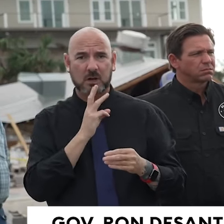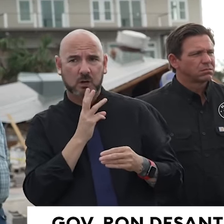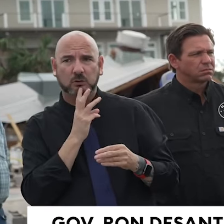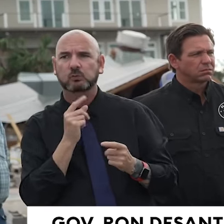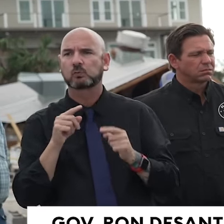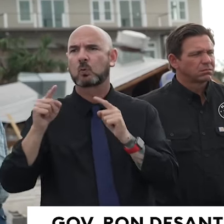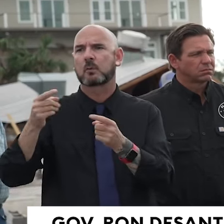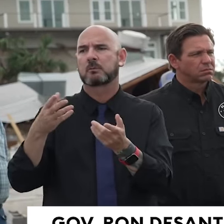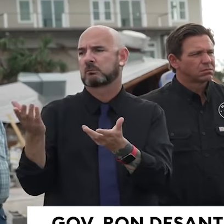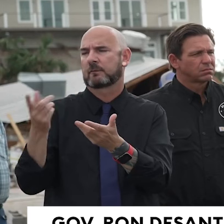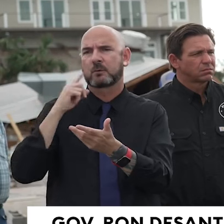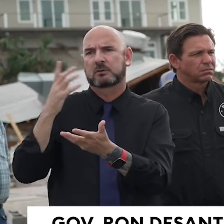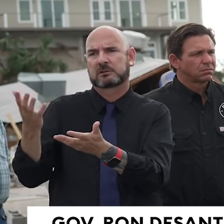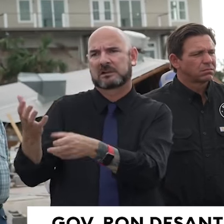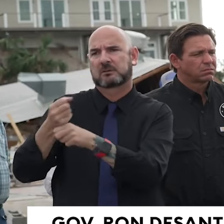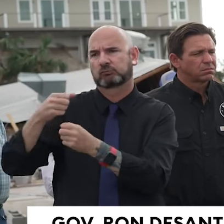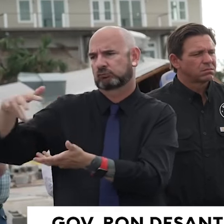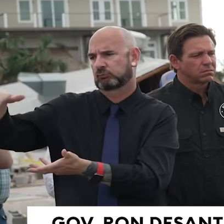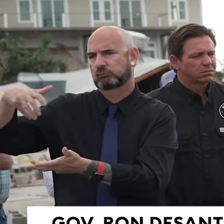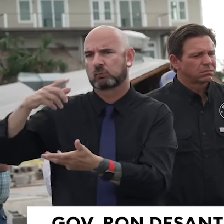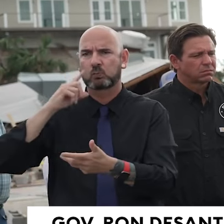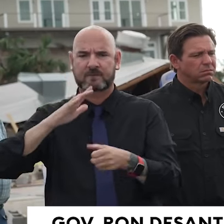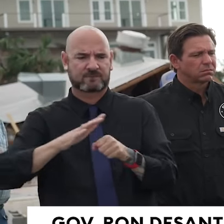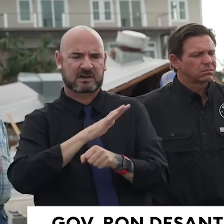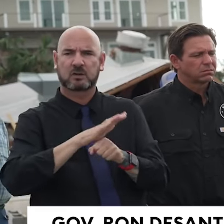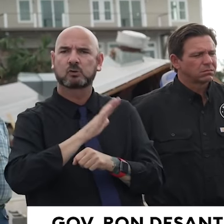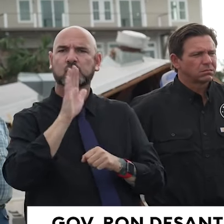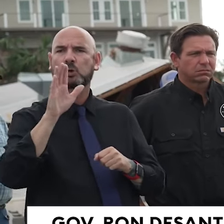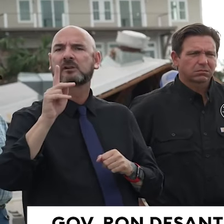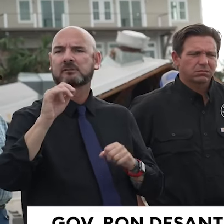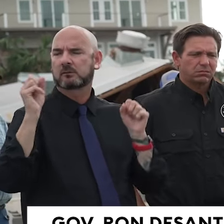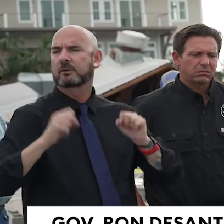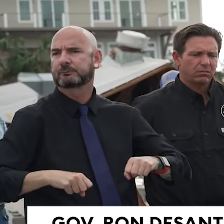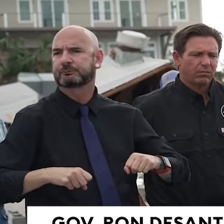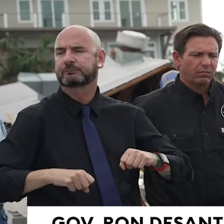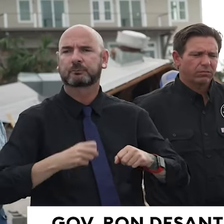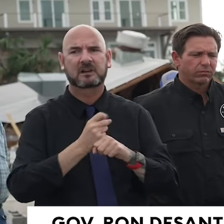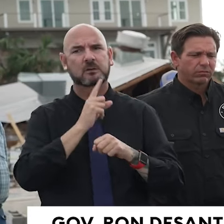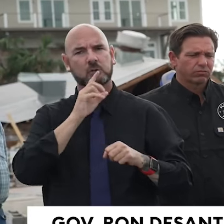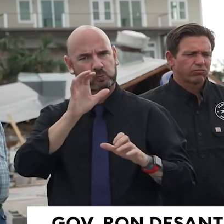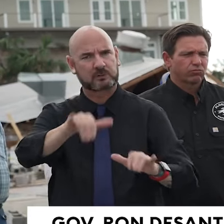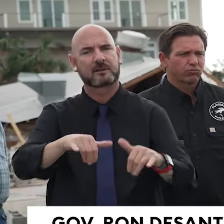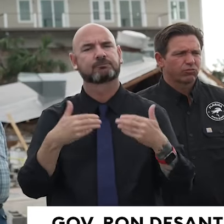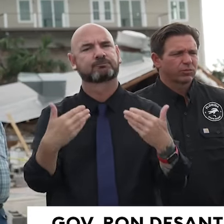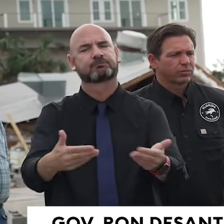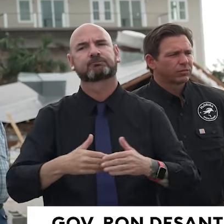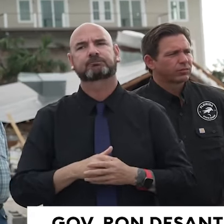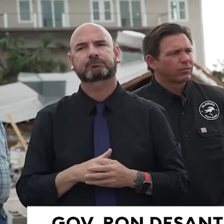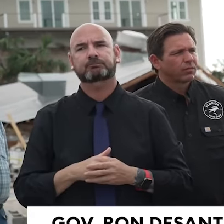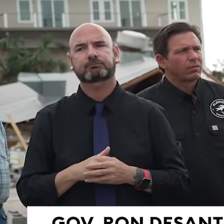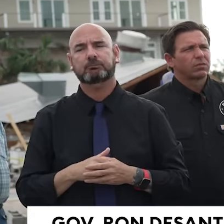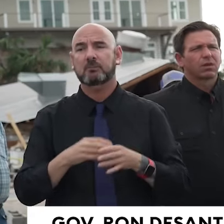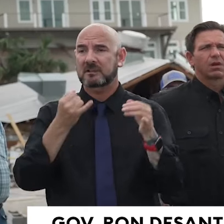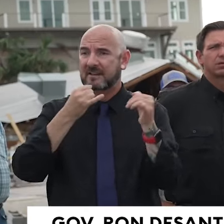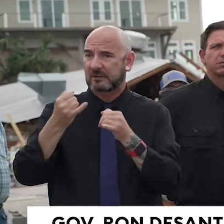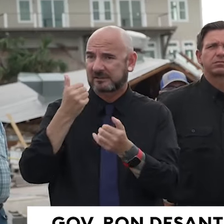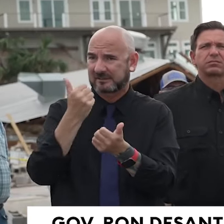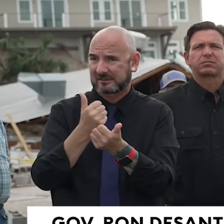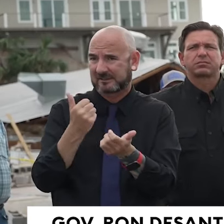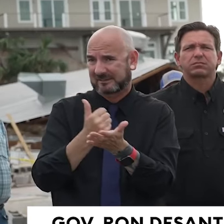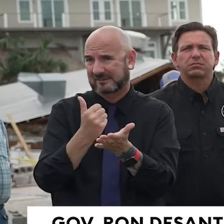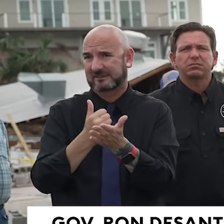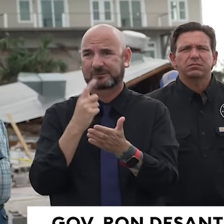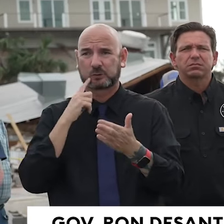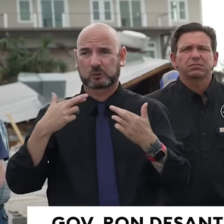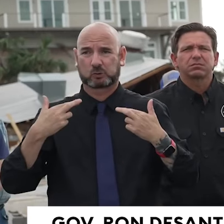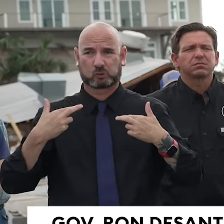and get that and replenish your kit right now. So please make sure you're doing that. Individual assistance is available for residents of 17 counties